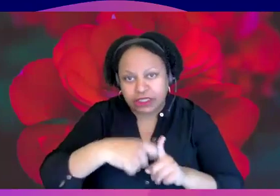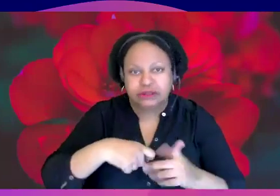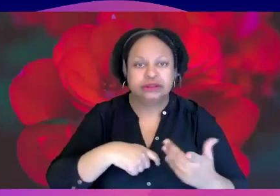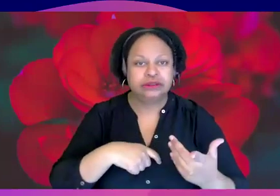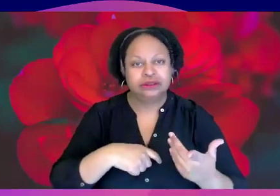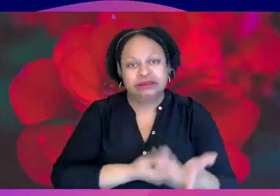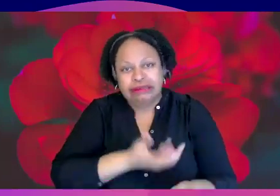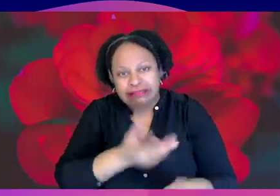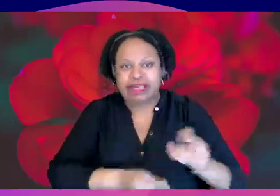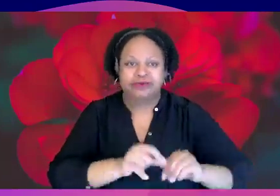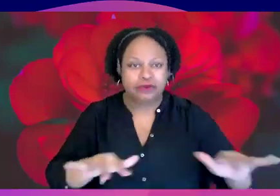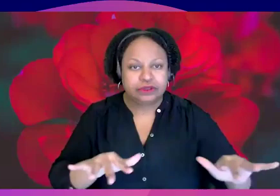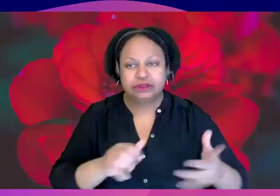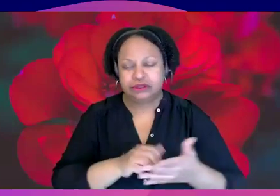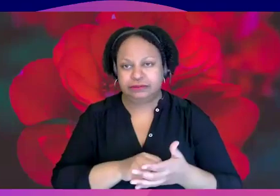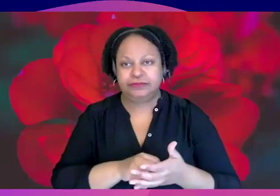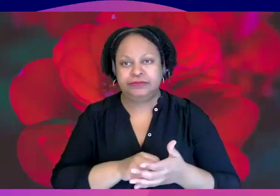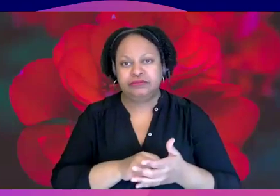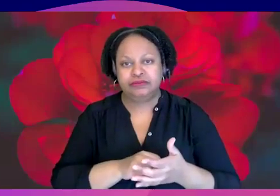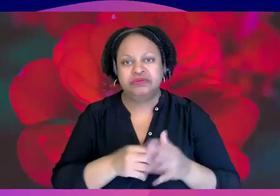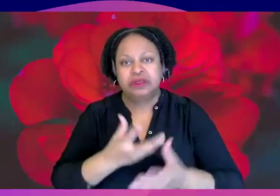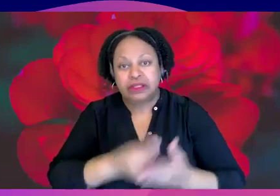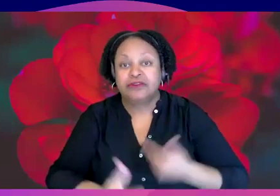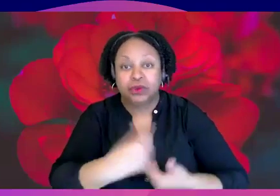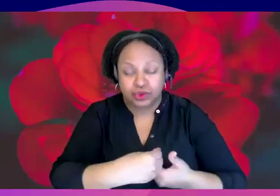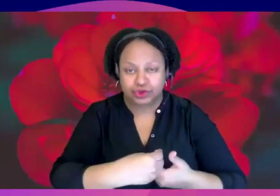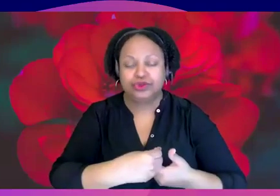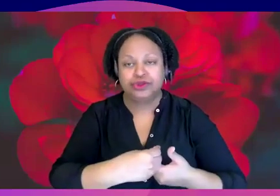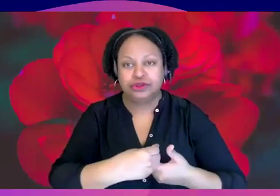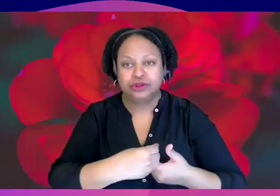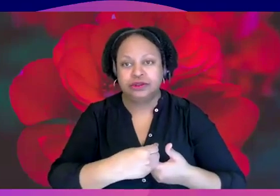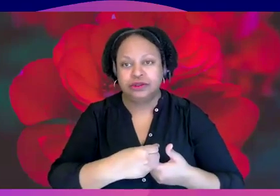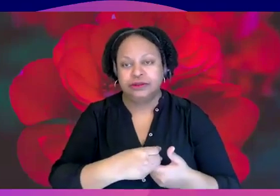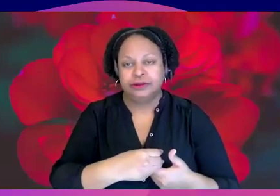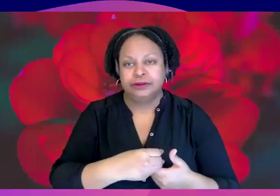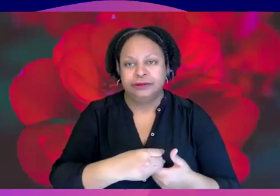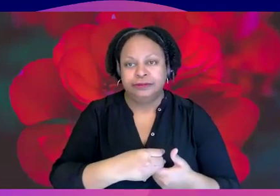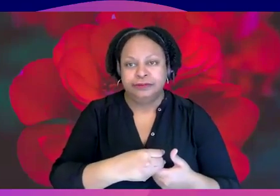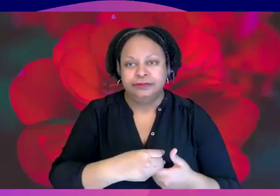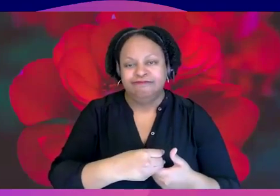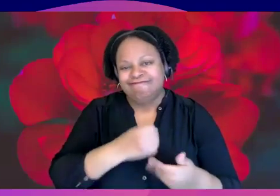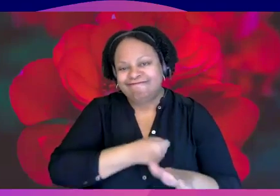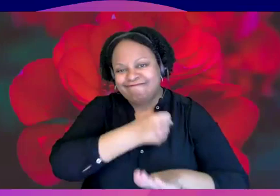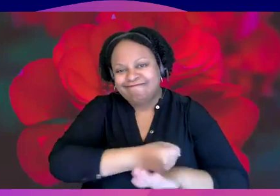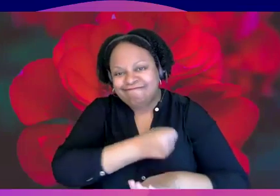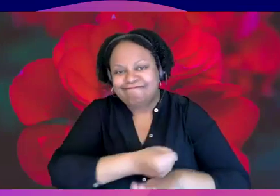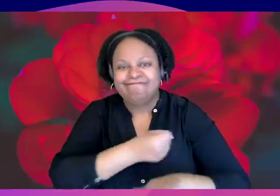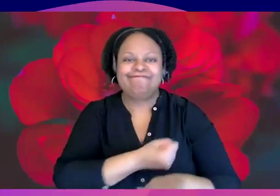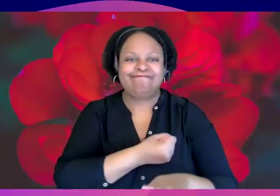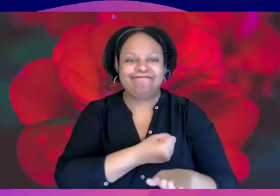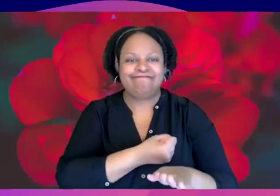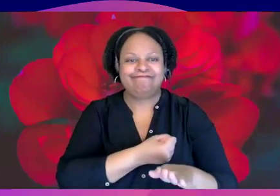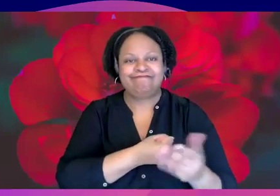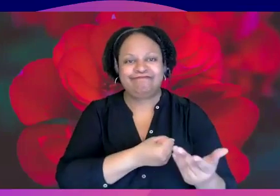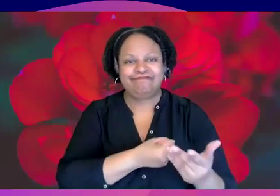harassment, lack of diversity, lack of inclusion, sort of back channel or backstabbing type of practices, so